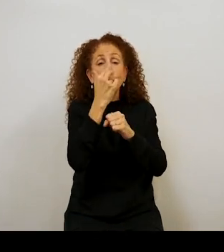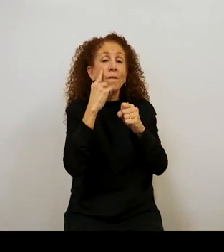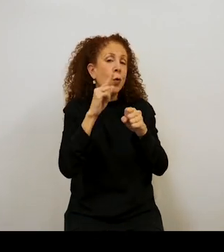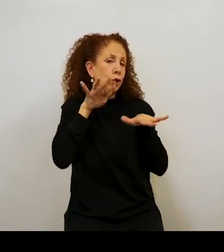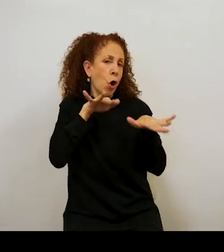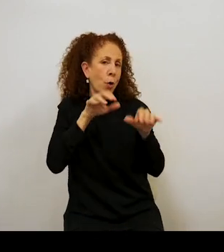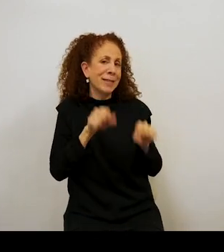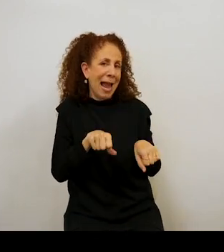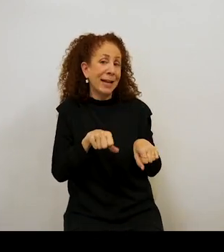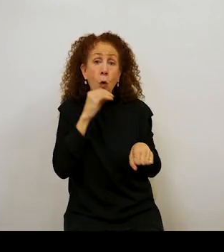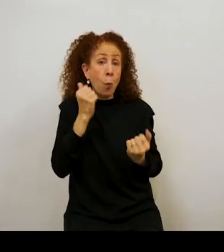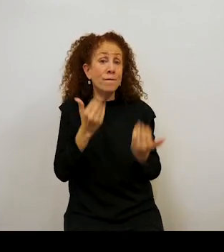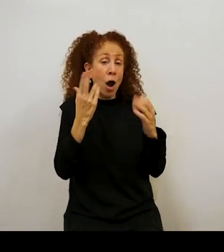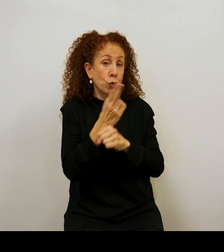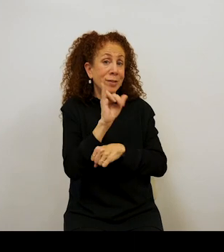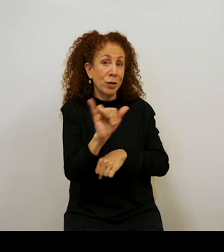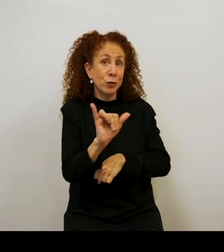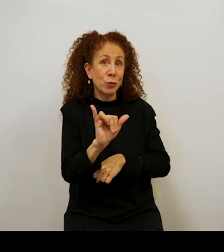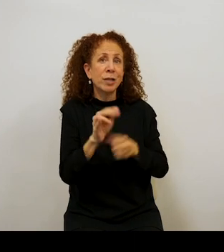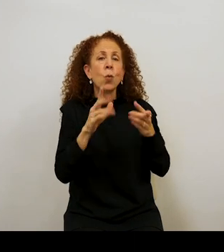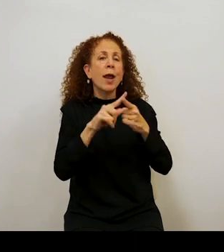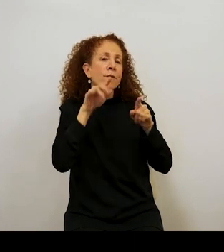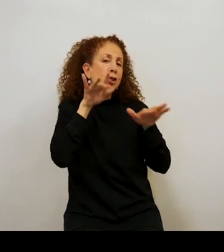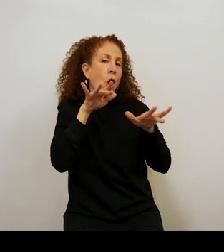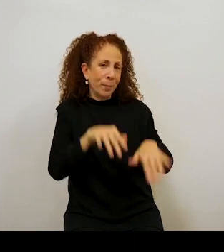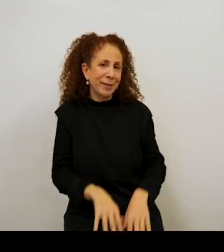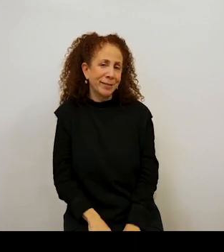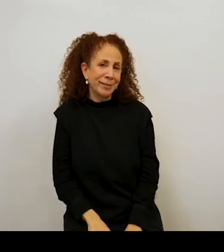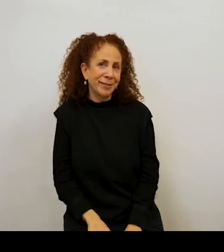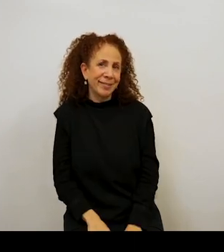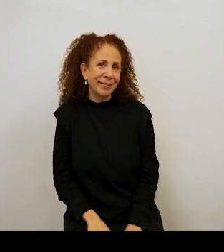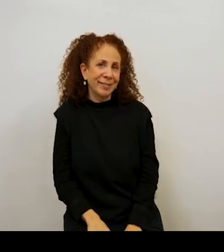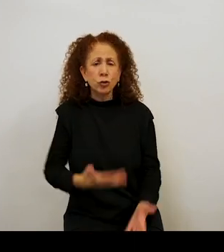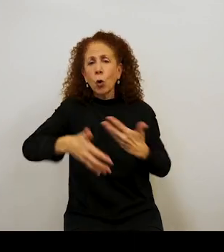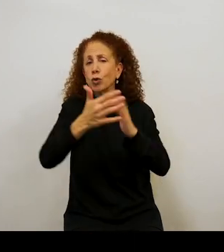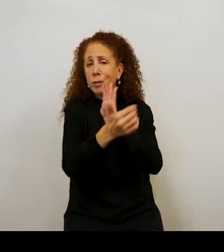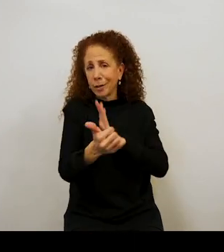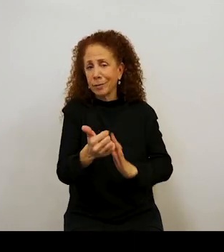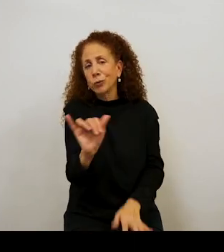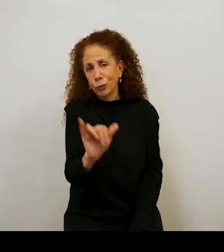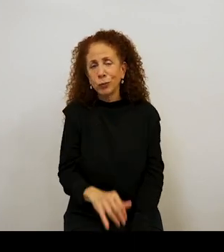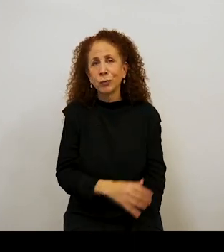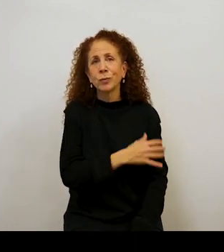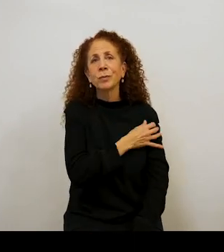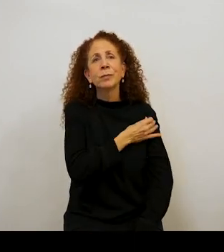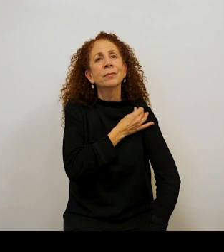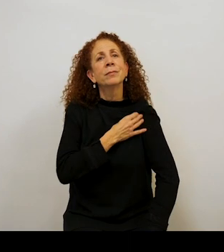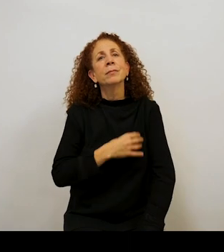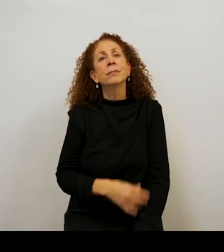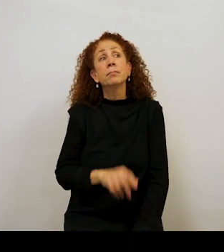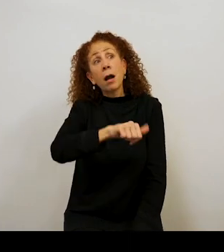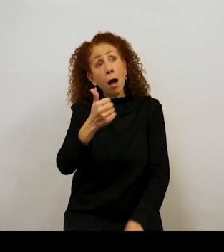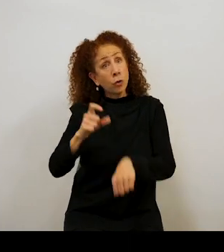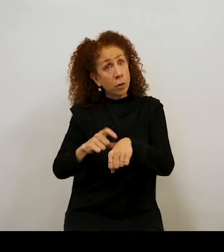Home Fire, just, you know, for him, it's a form of being charming. It's a social skill. But there are other